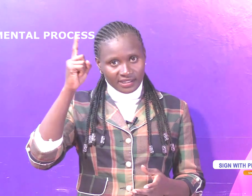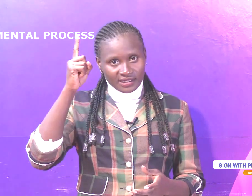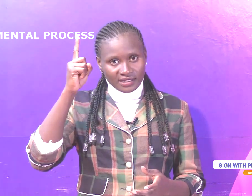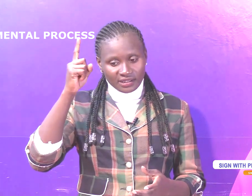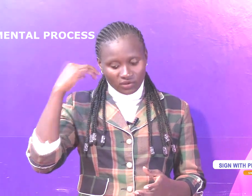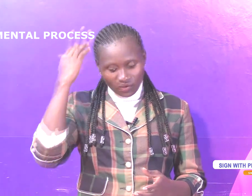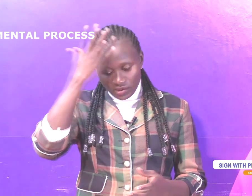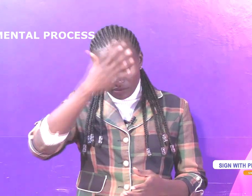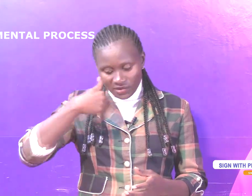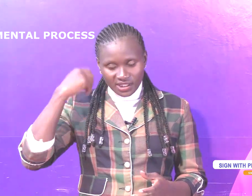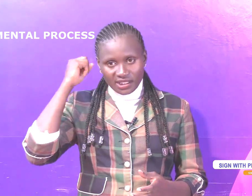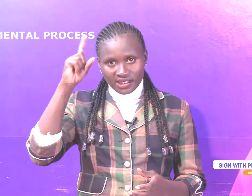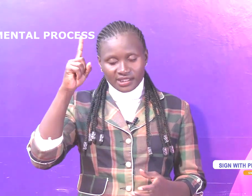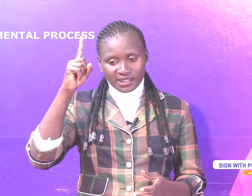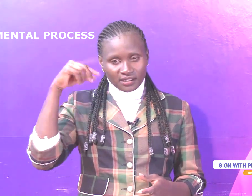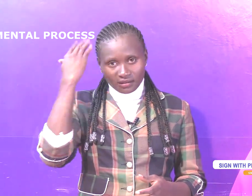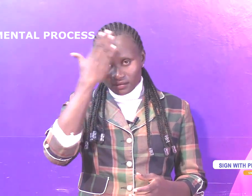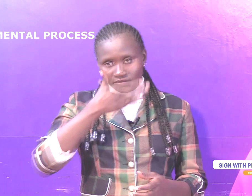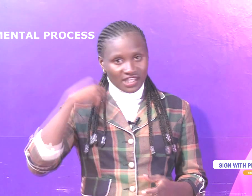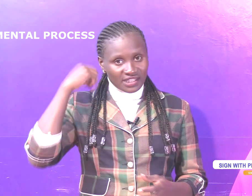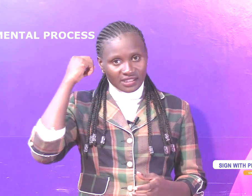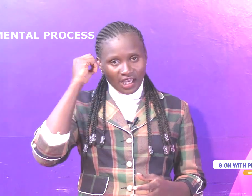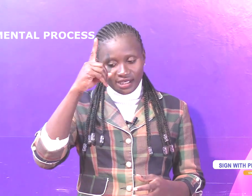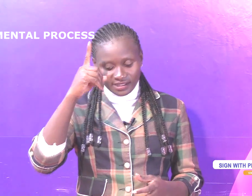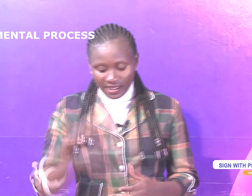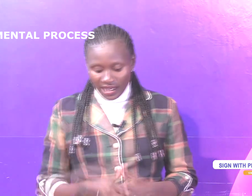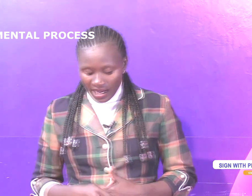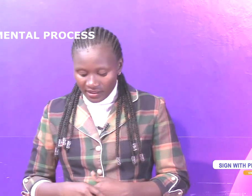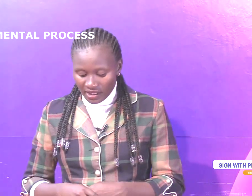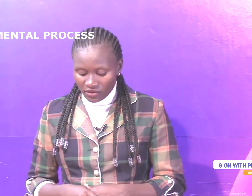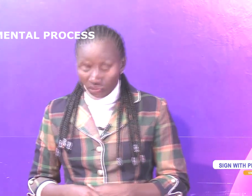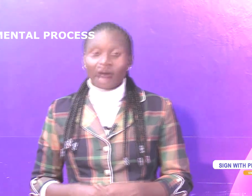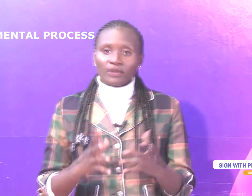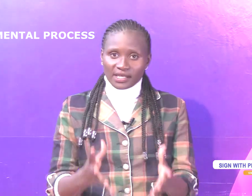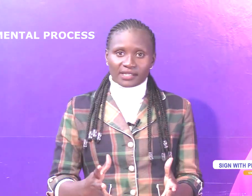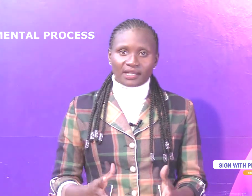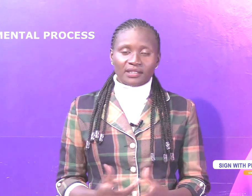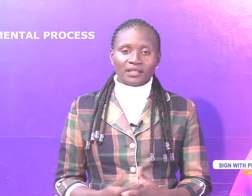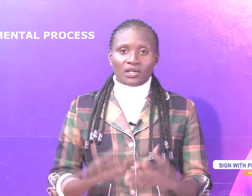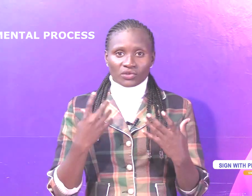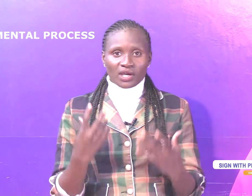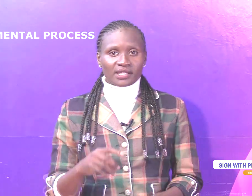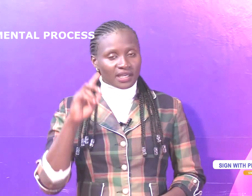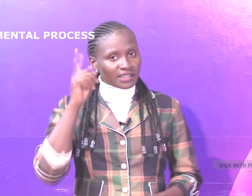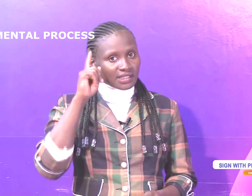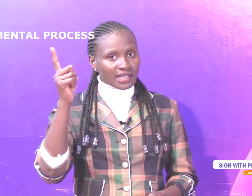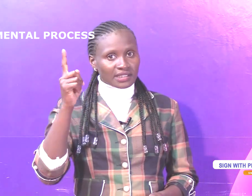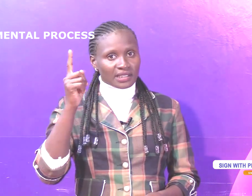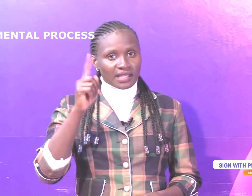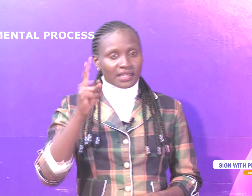So misunderstand, misunderstand. And then you also have understand. So understand is like this,